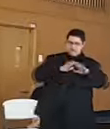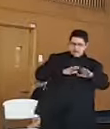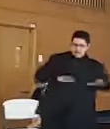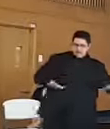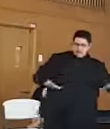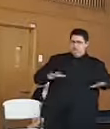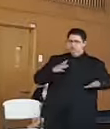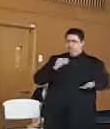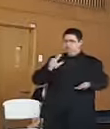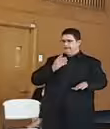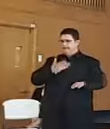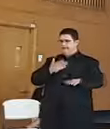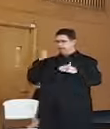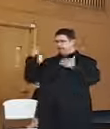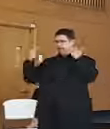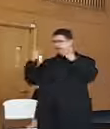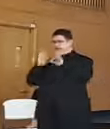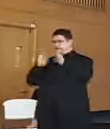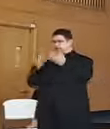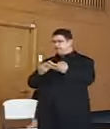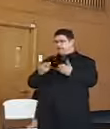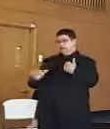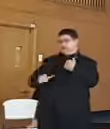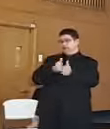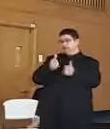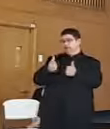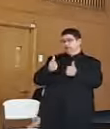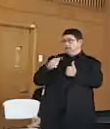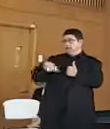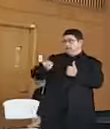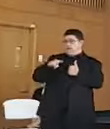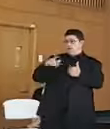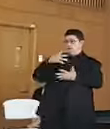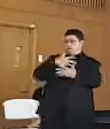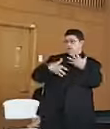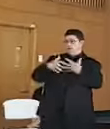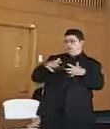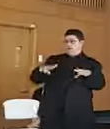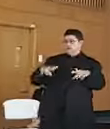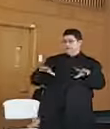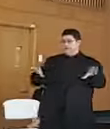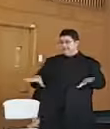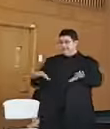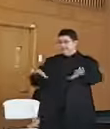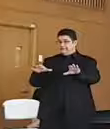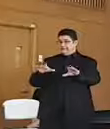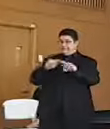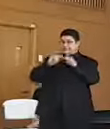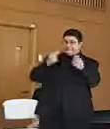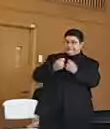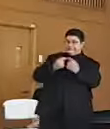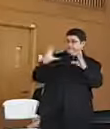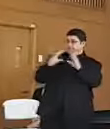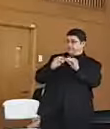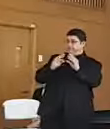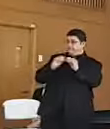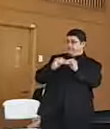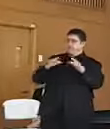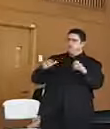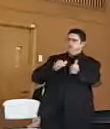parents and their families at risk. And those are social activities, team meetings, sports that draw fans.